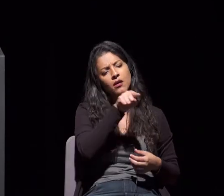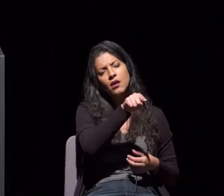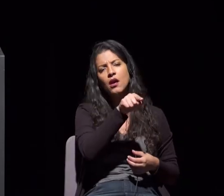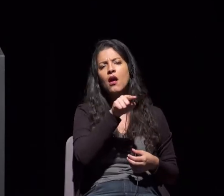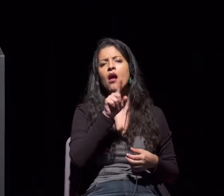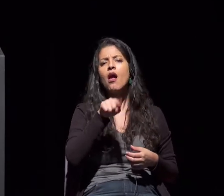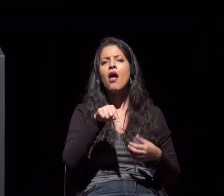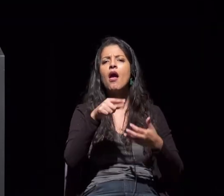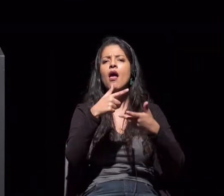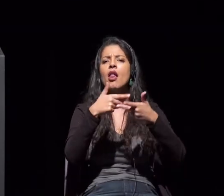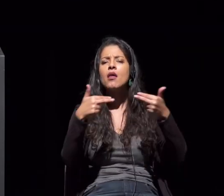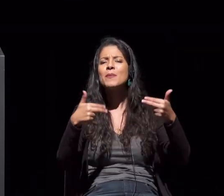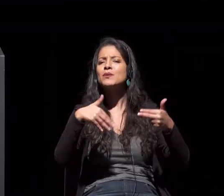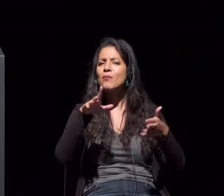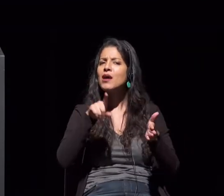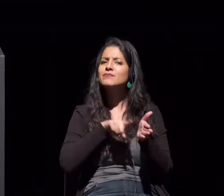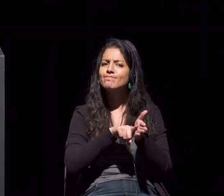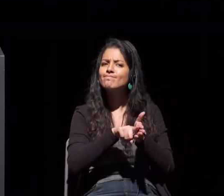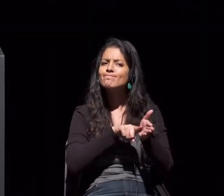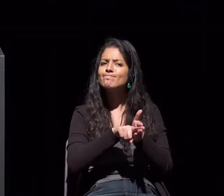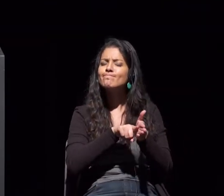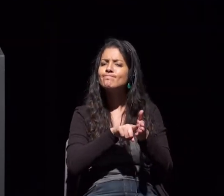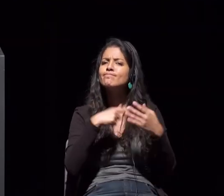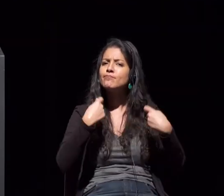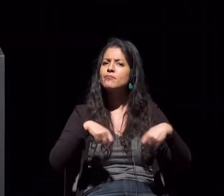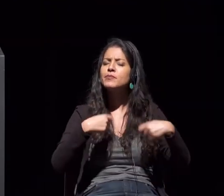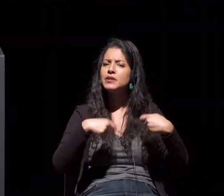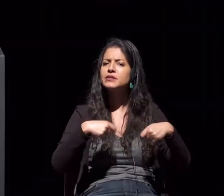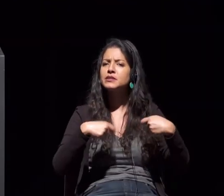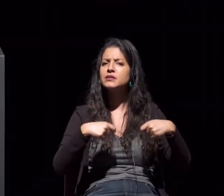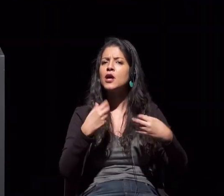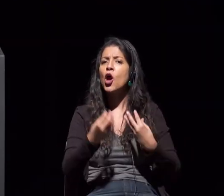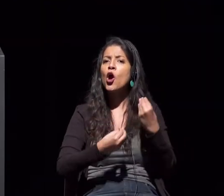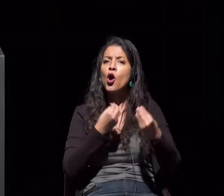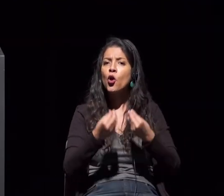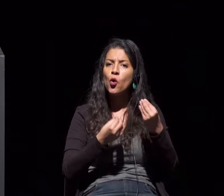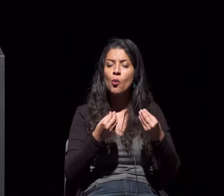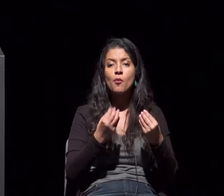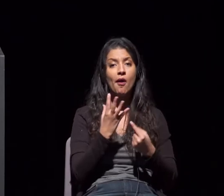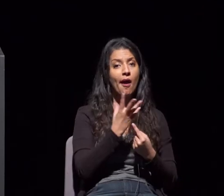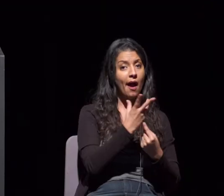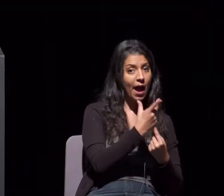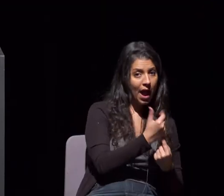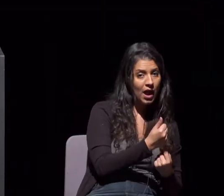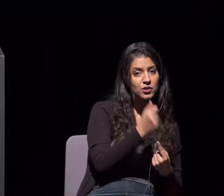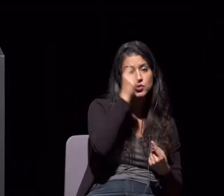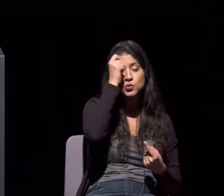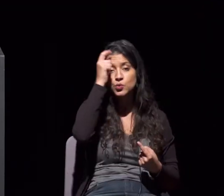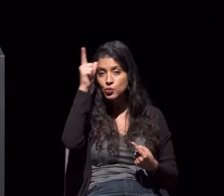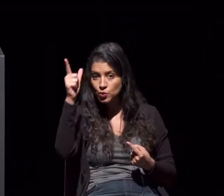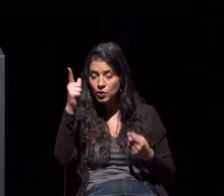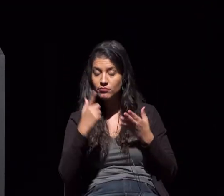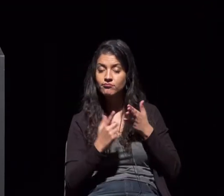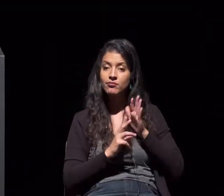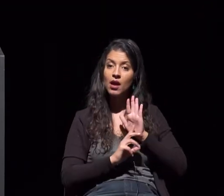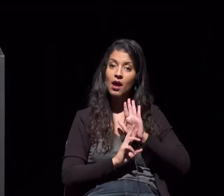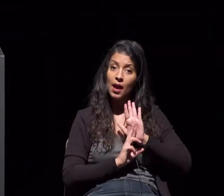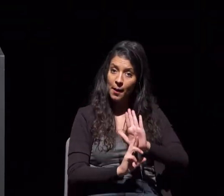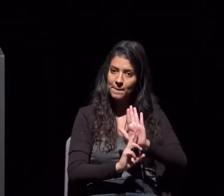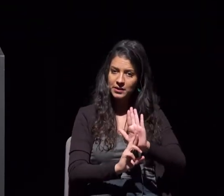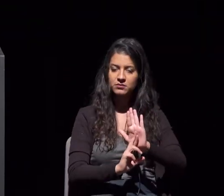radical identification in art, representation, and culture as a means of transforming and challenging the status